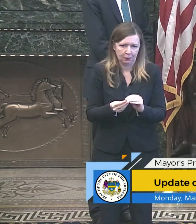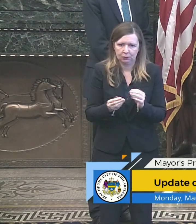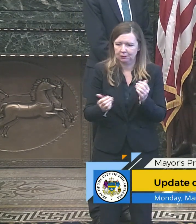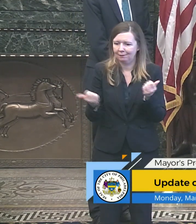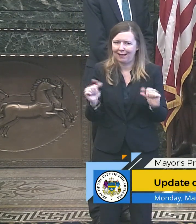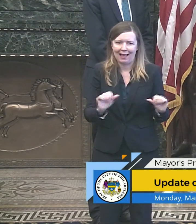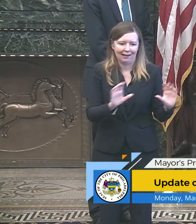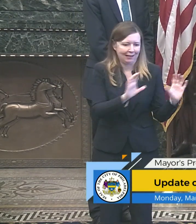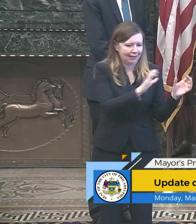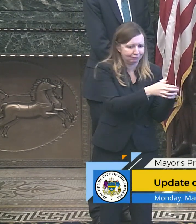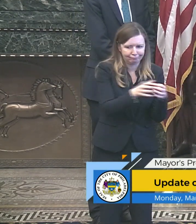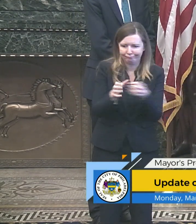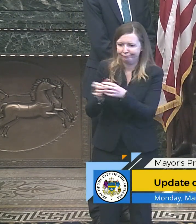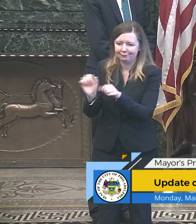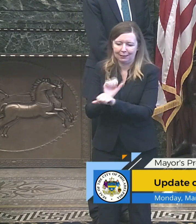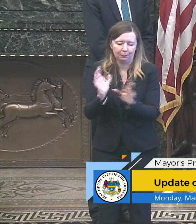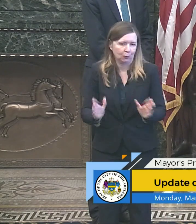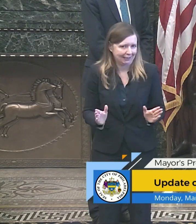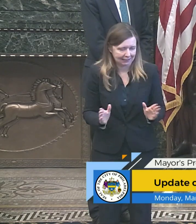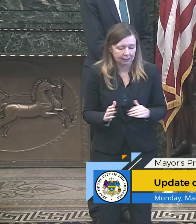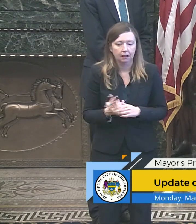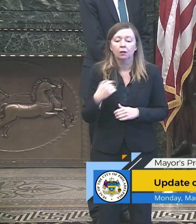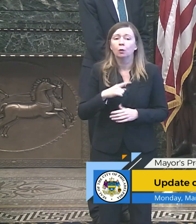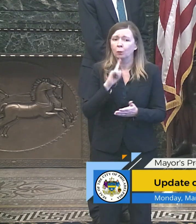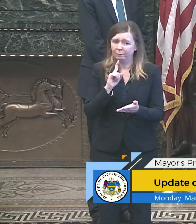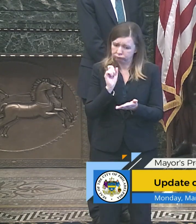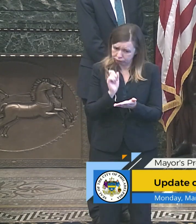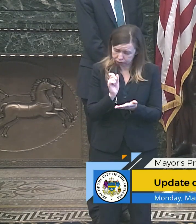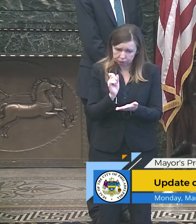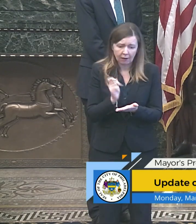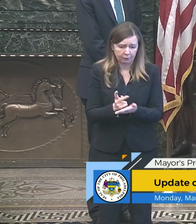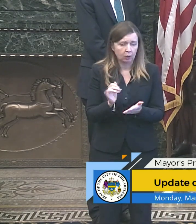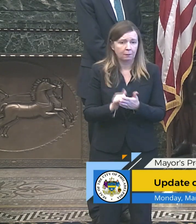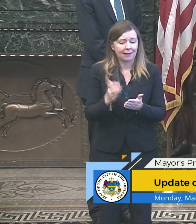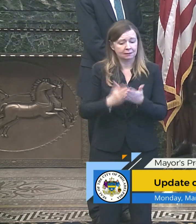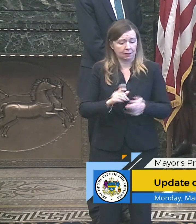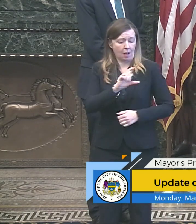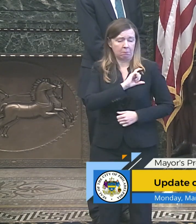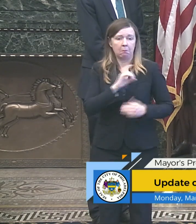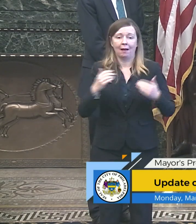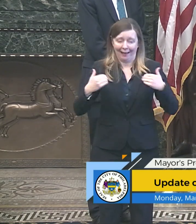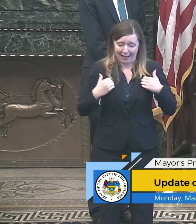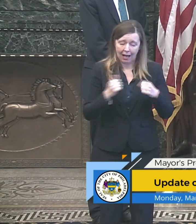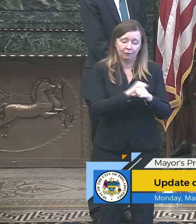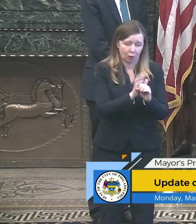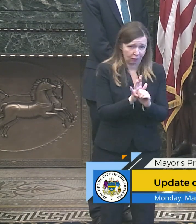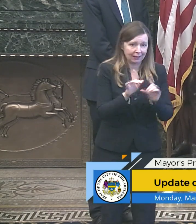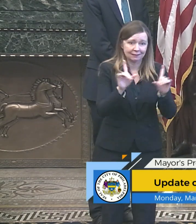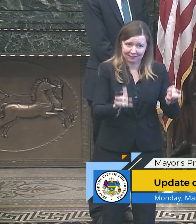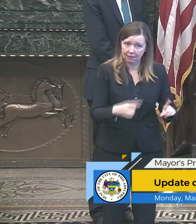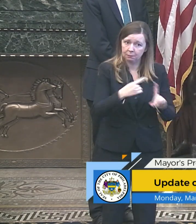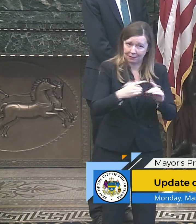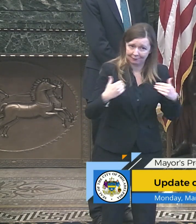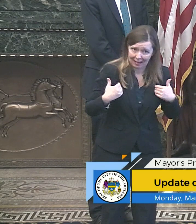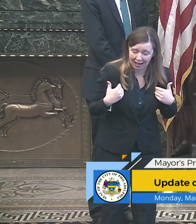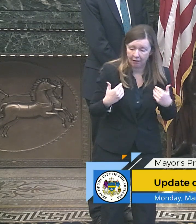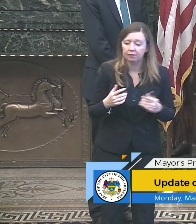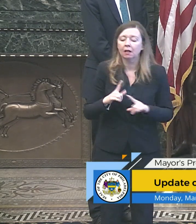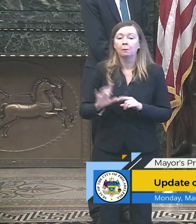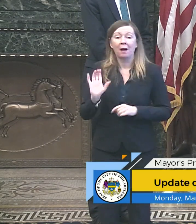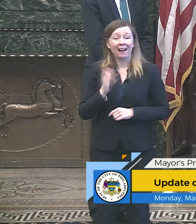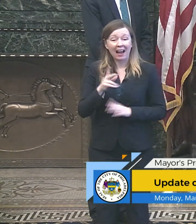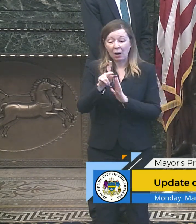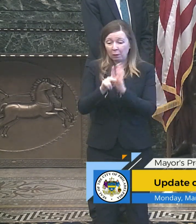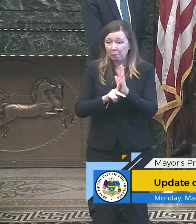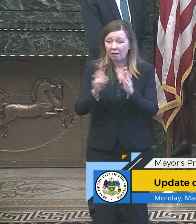any specific employee. We have confirmed that there are police officers who have tested positive. It is not policy for us